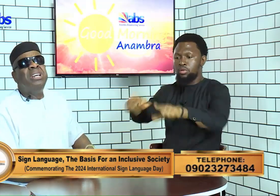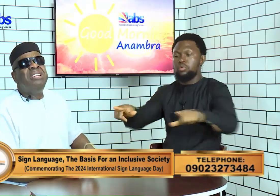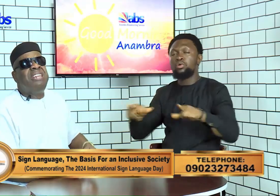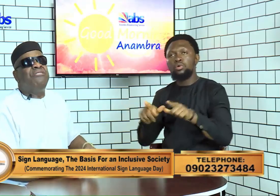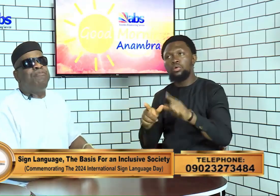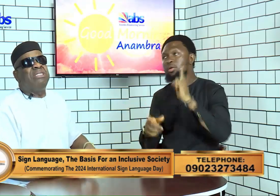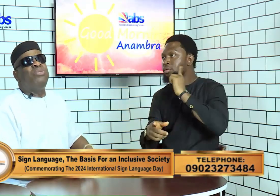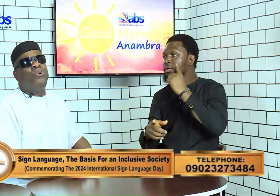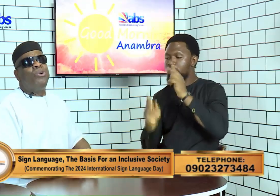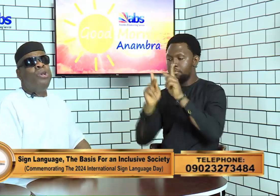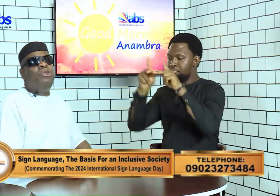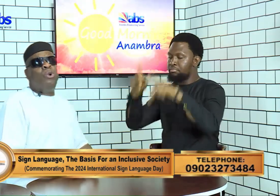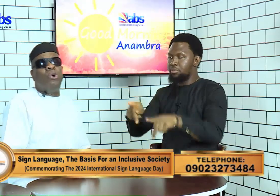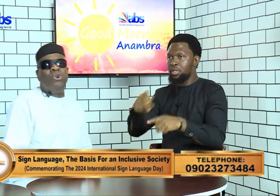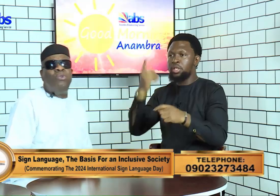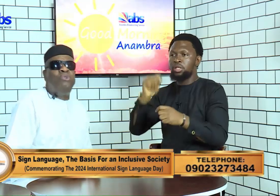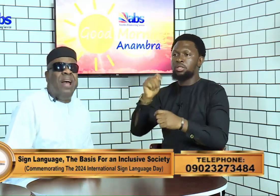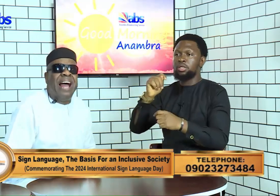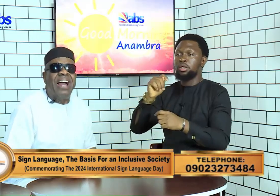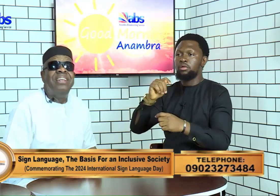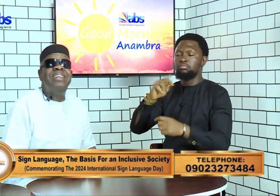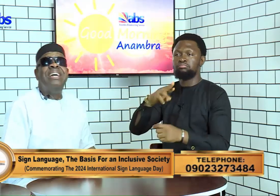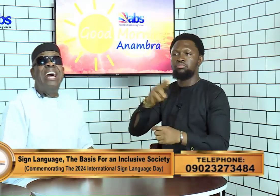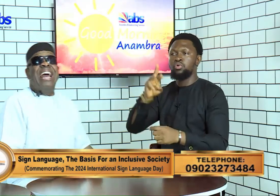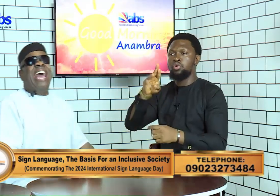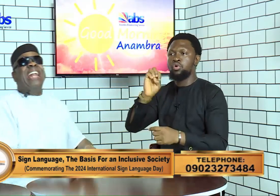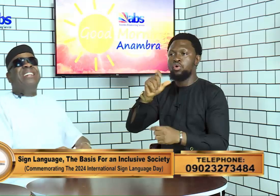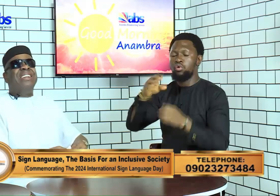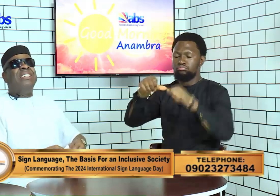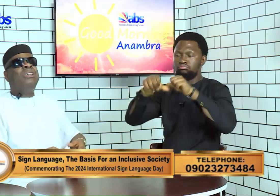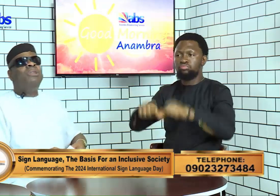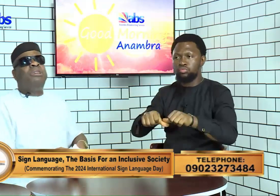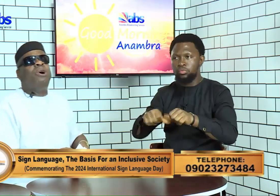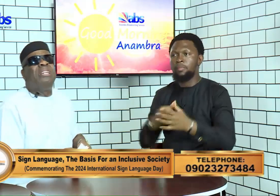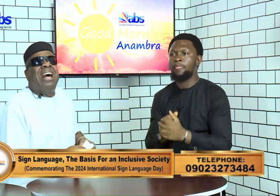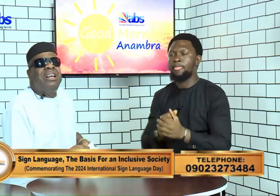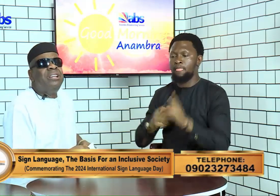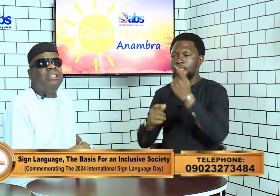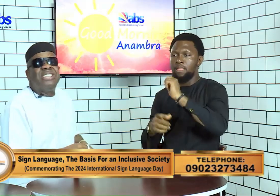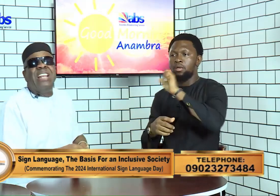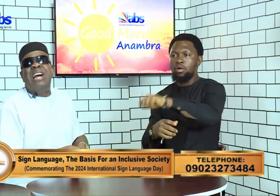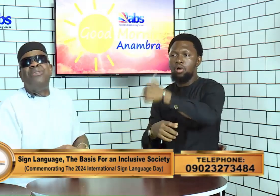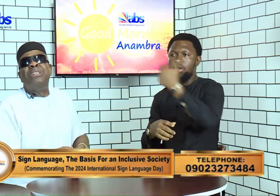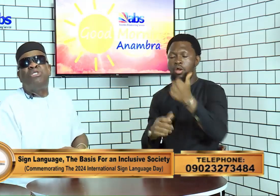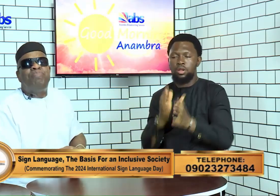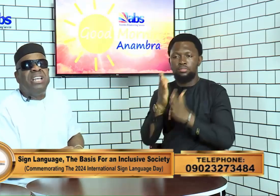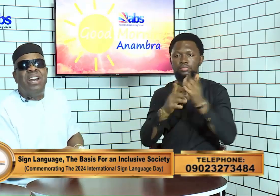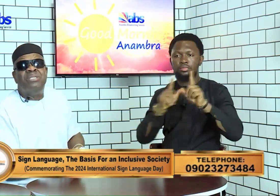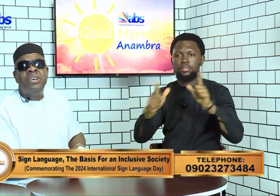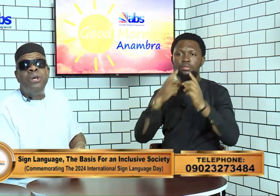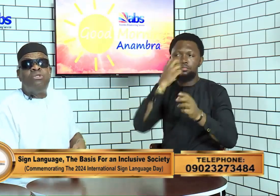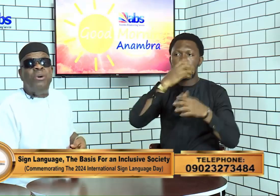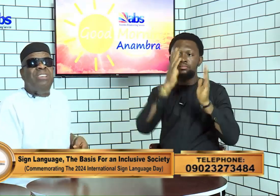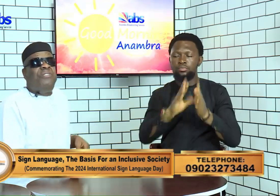local deaf person, the rural dweller, and the other sign language